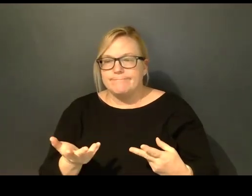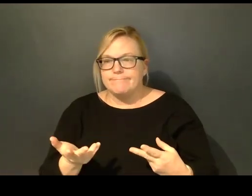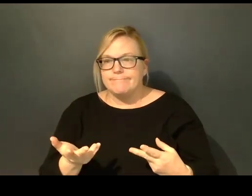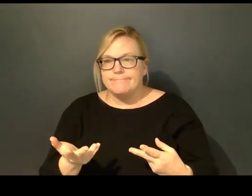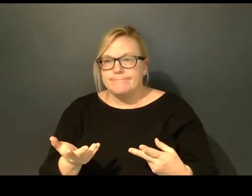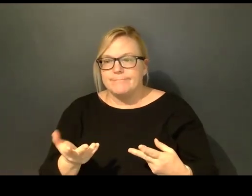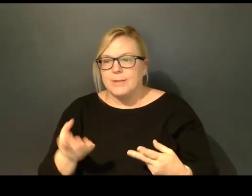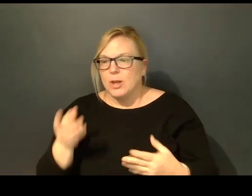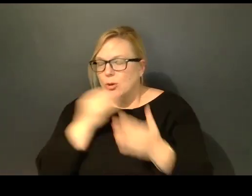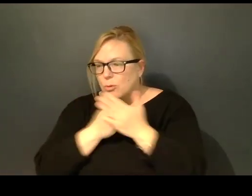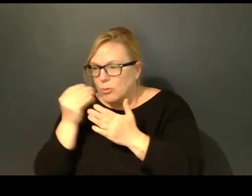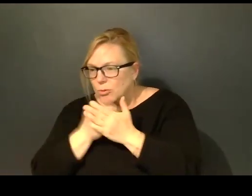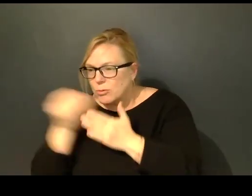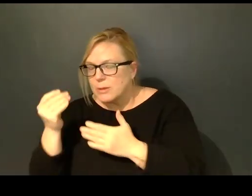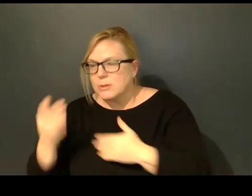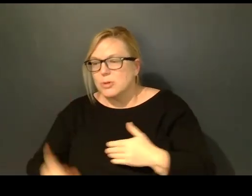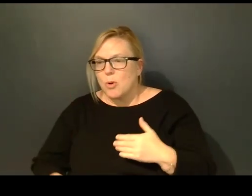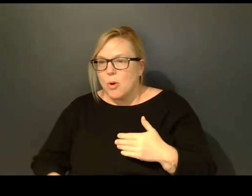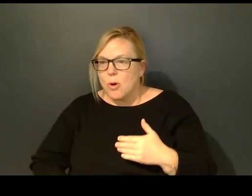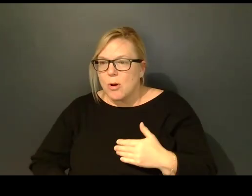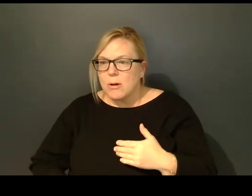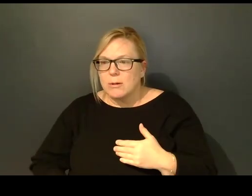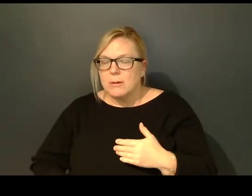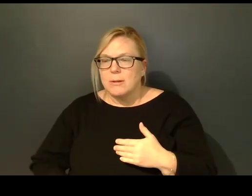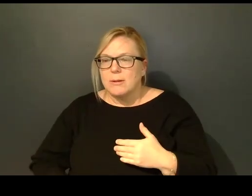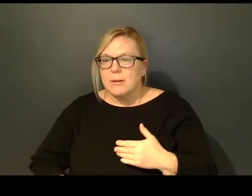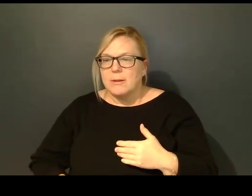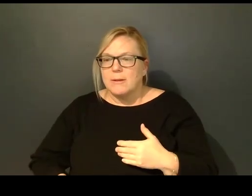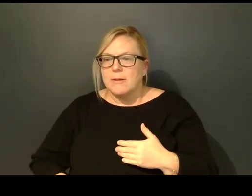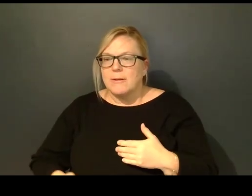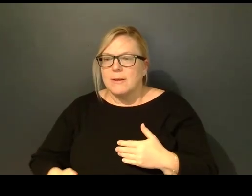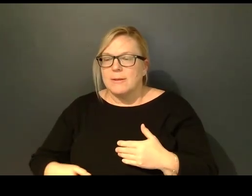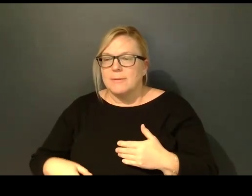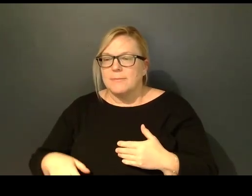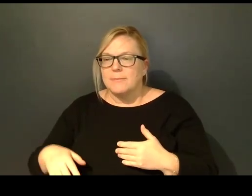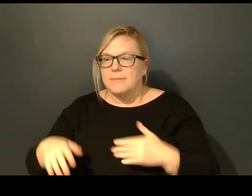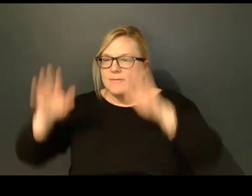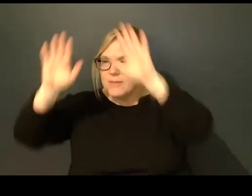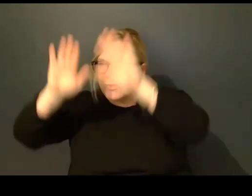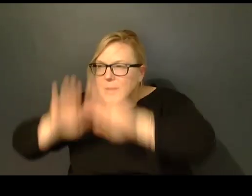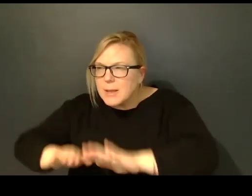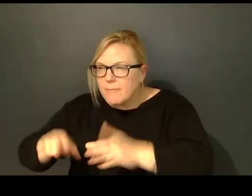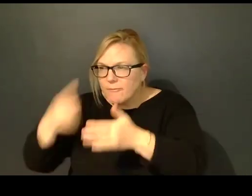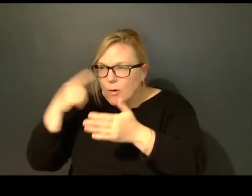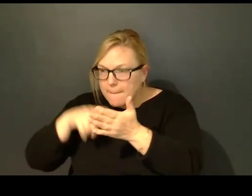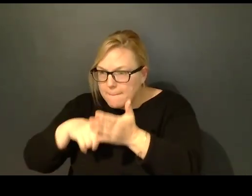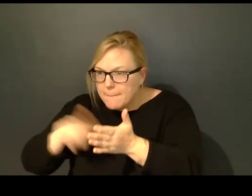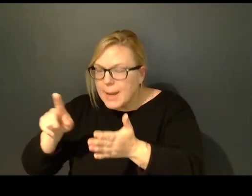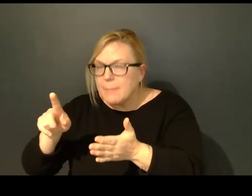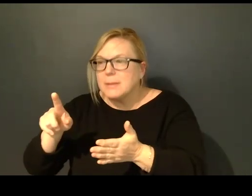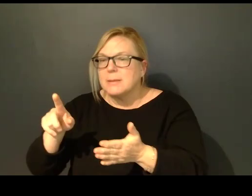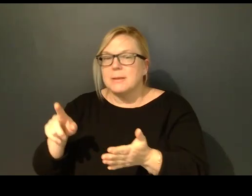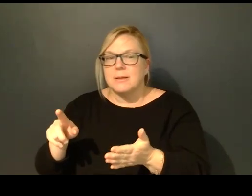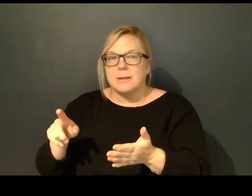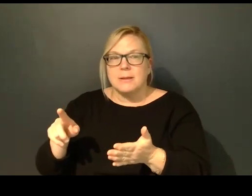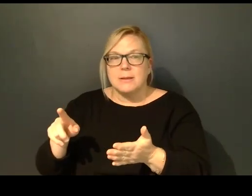grocery store, and again, flat screen, digital payment systems, right? So